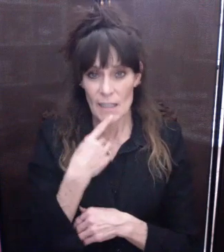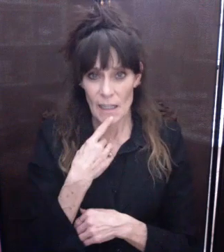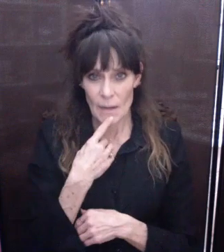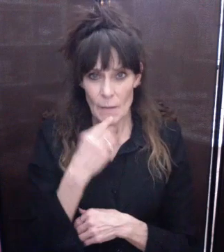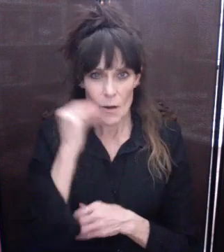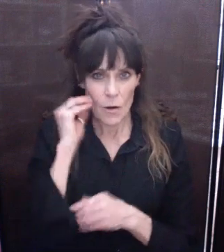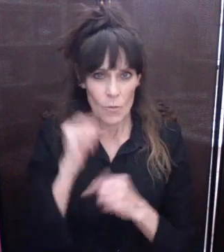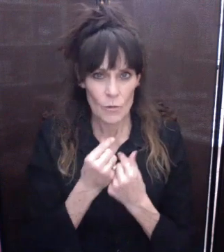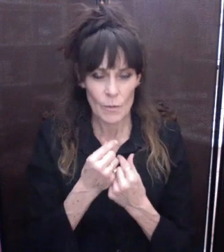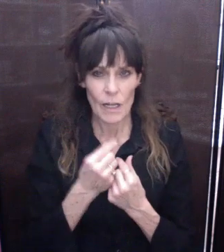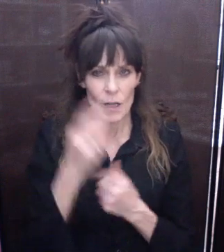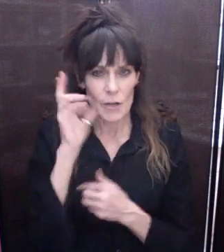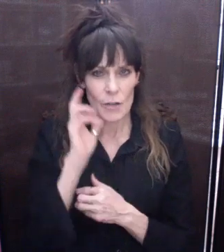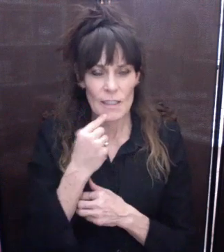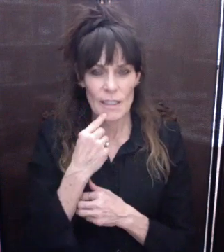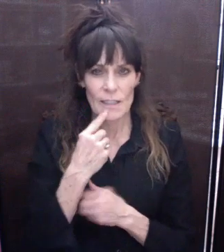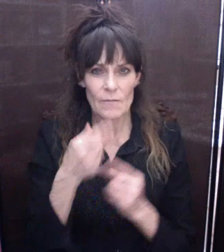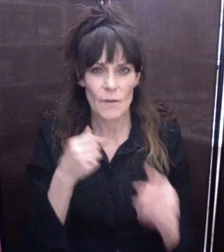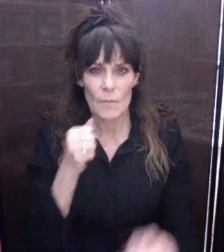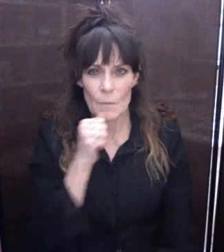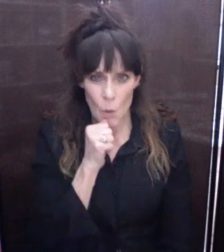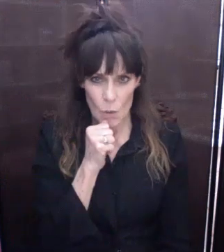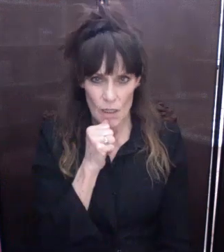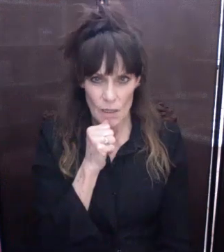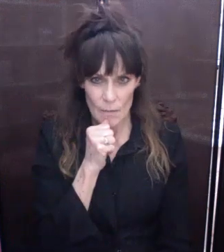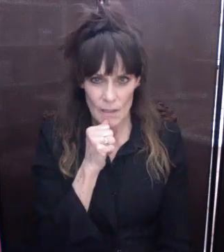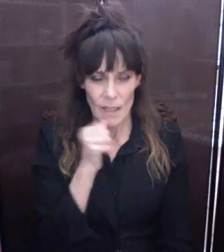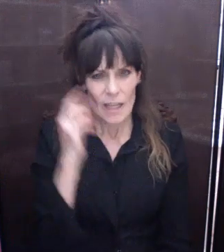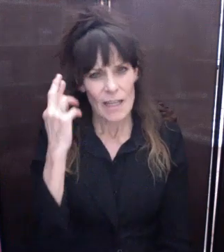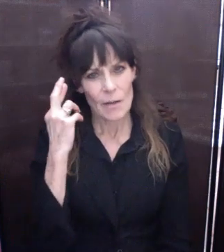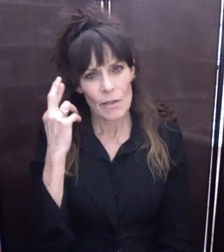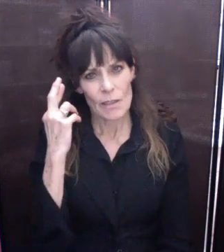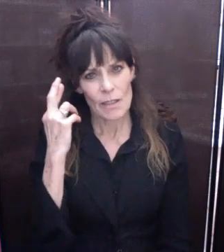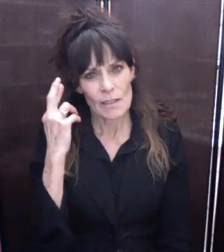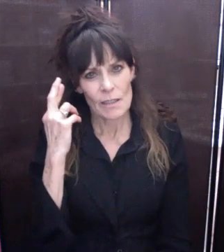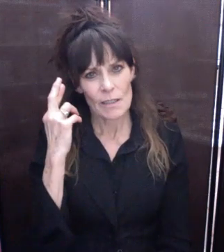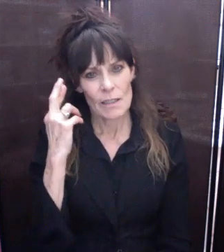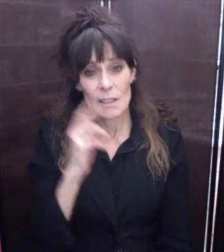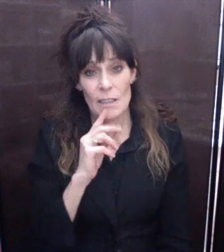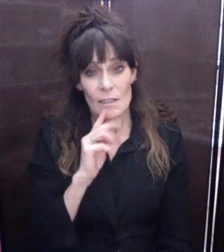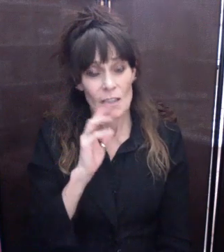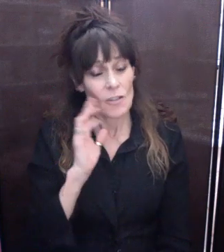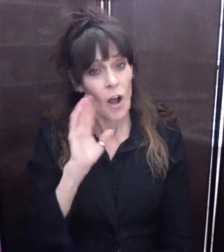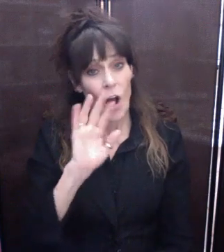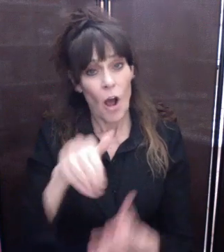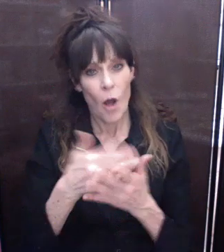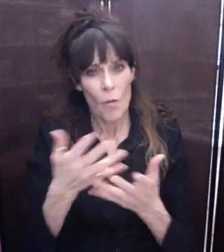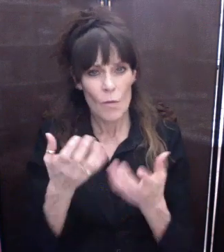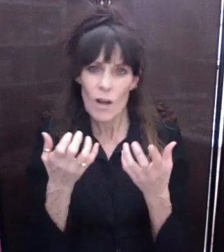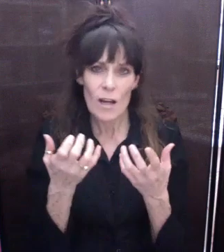heard another guy say it from the podium. And I realized that that's really all we're looking for. That's really all we're looking for, is a